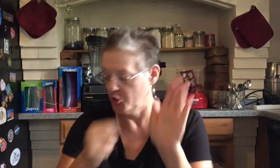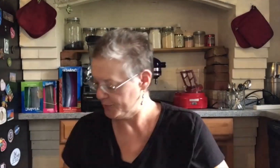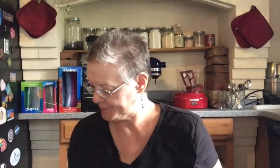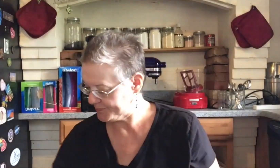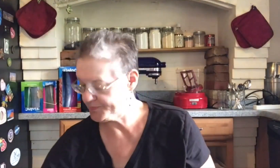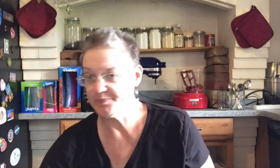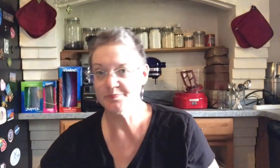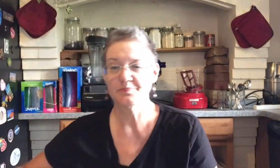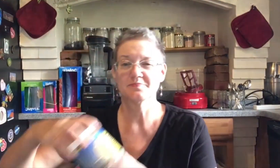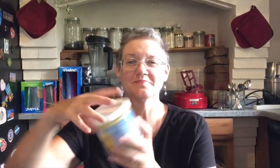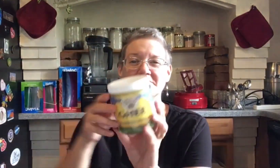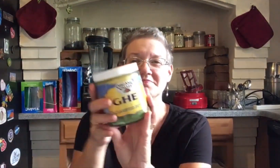Butter,